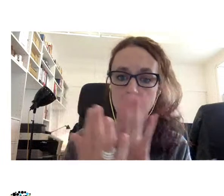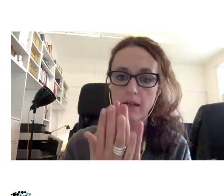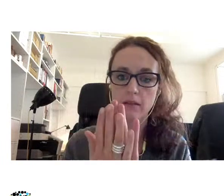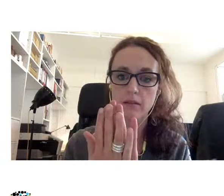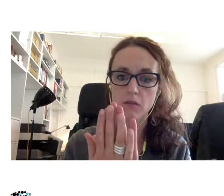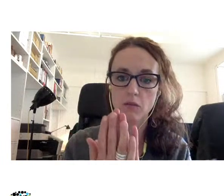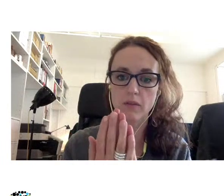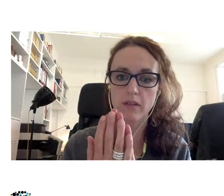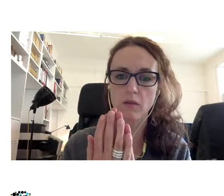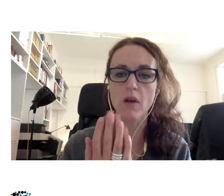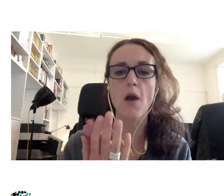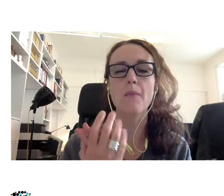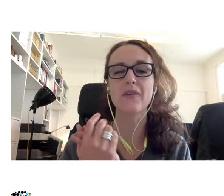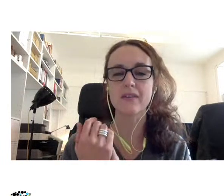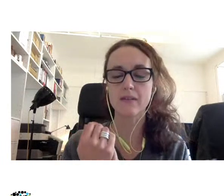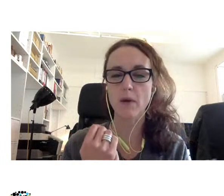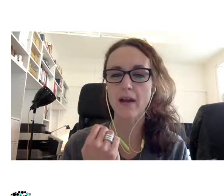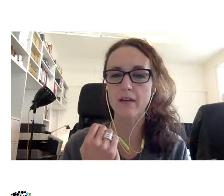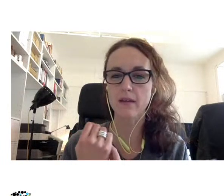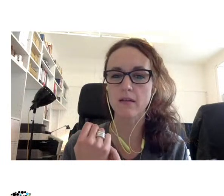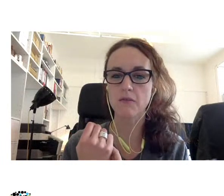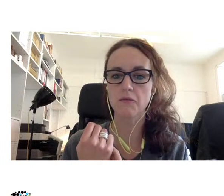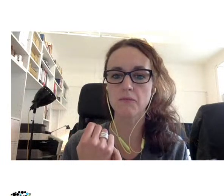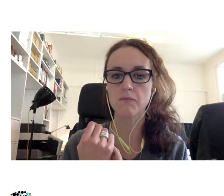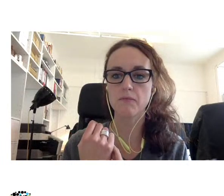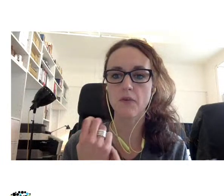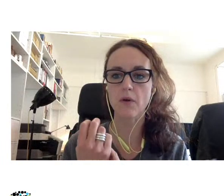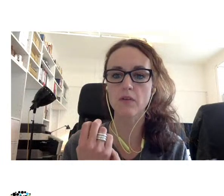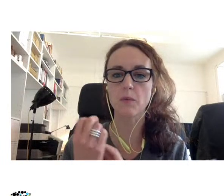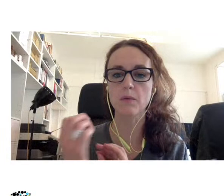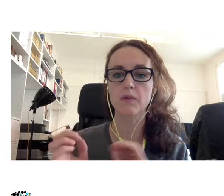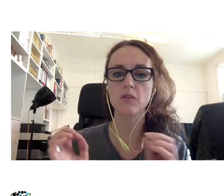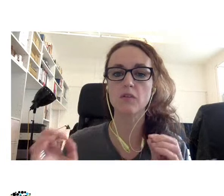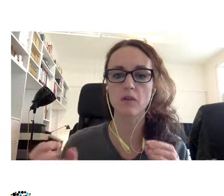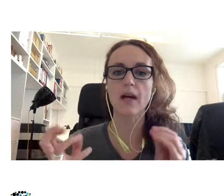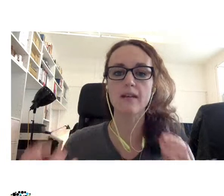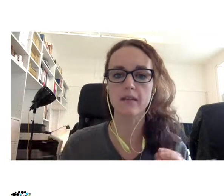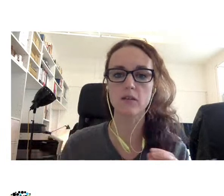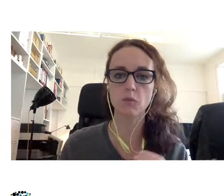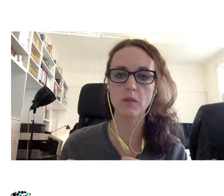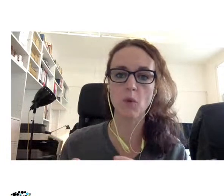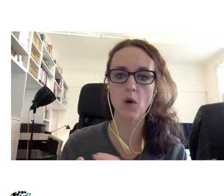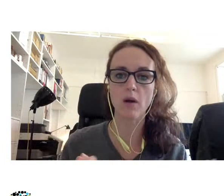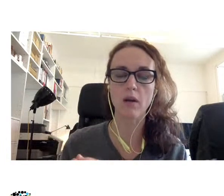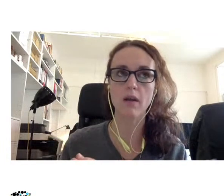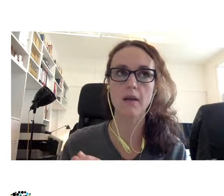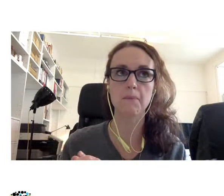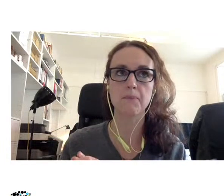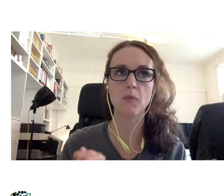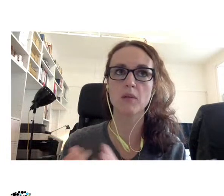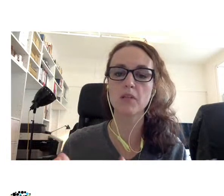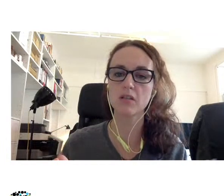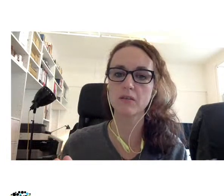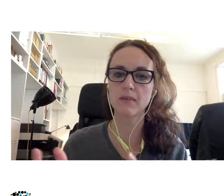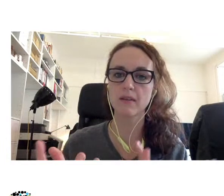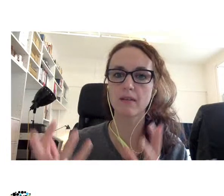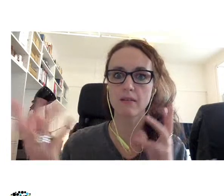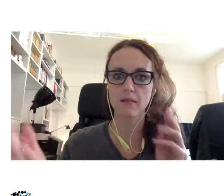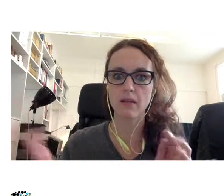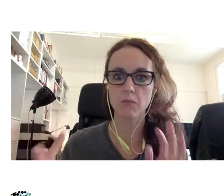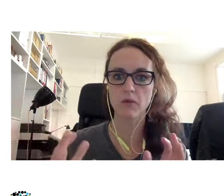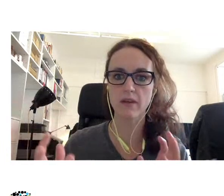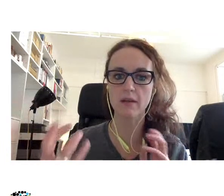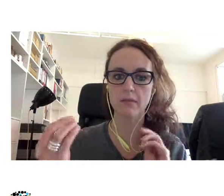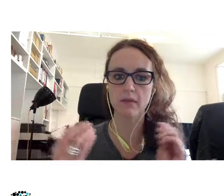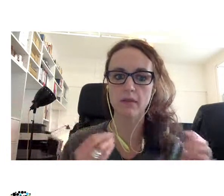to overlay two videos. But this is why I think for us we wanted ideally to be more ambitious with this